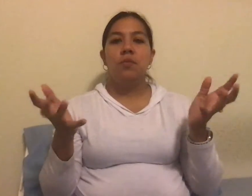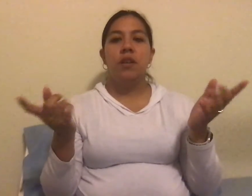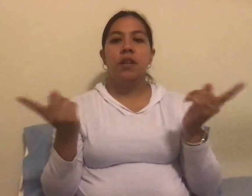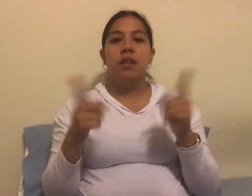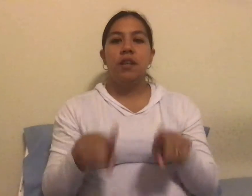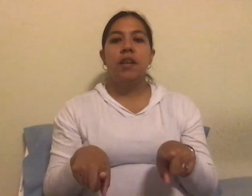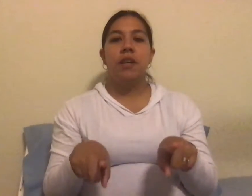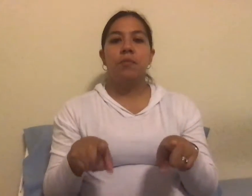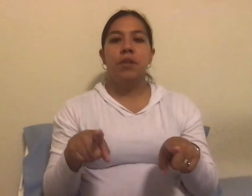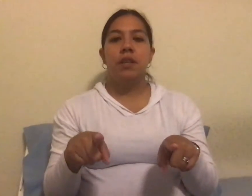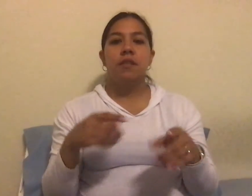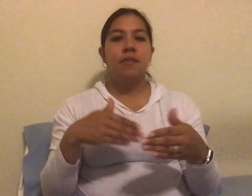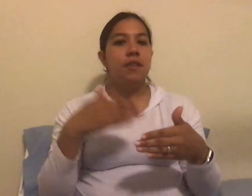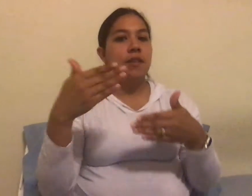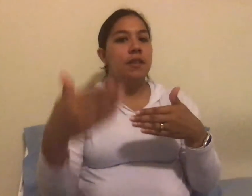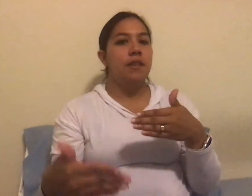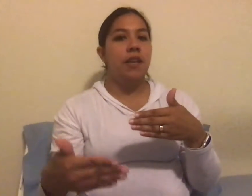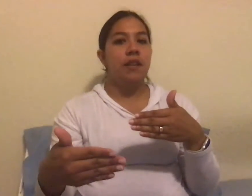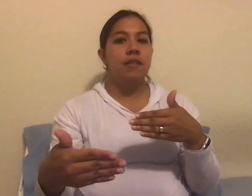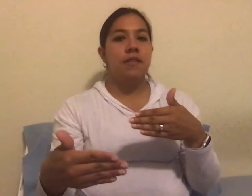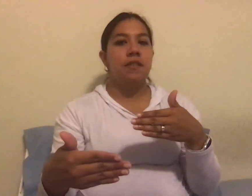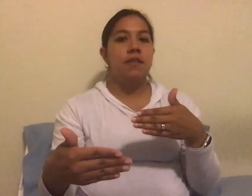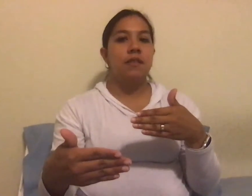What happens next?